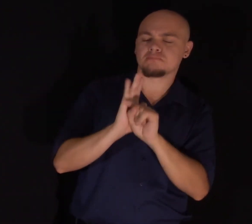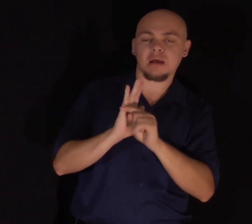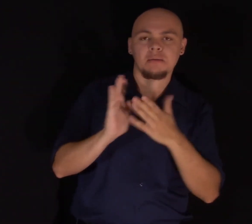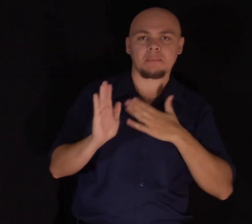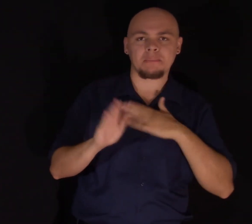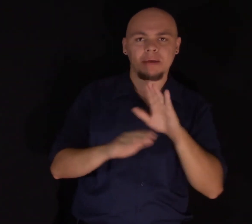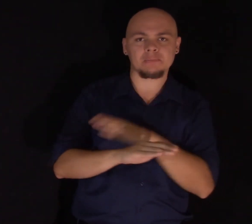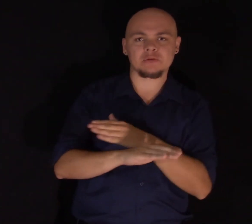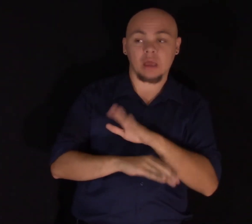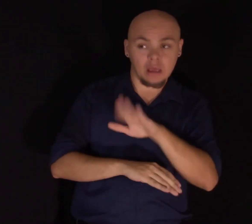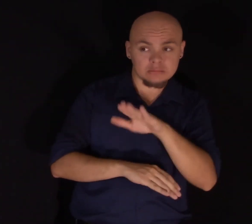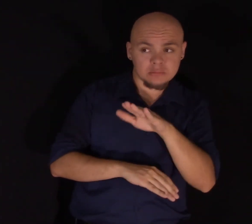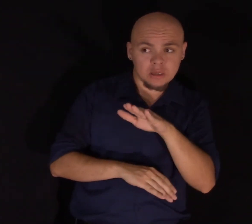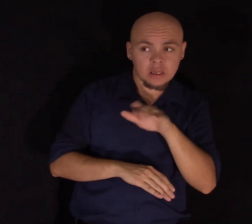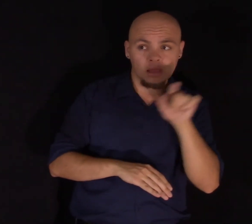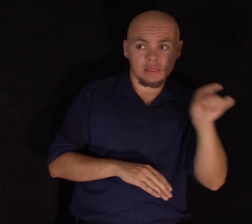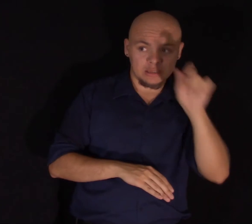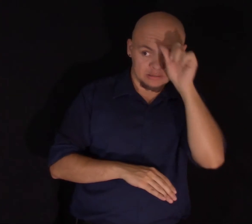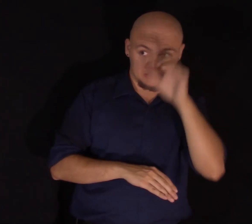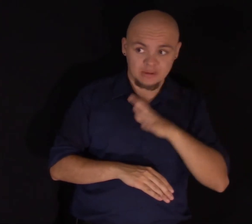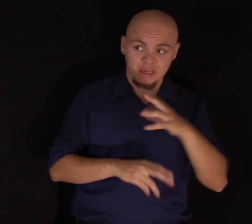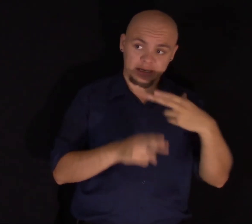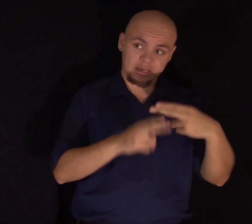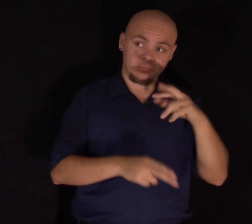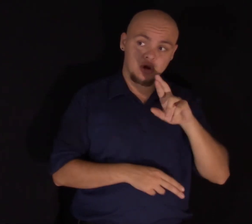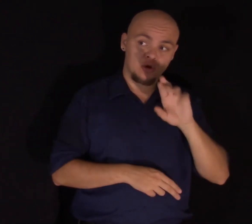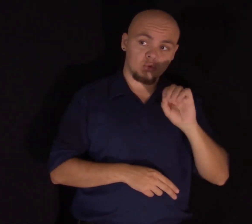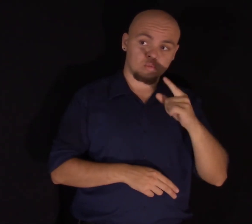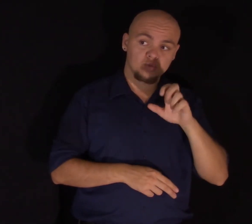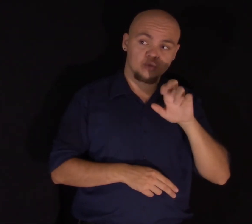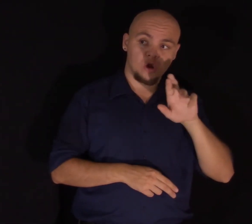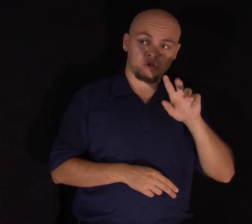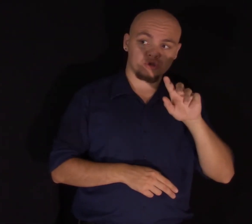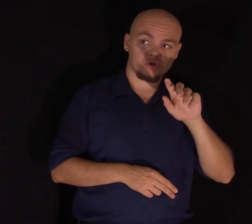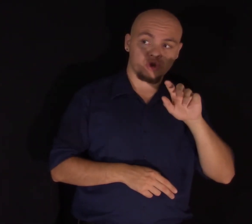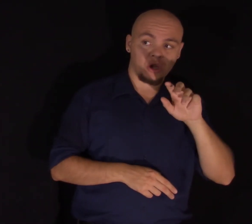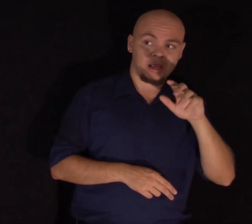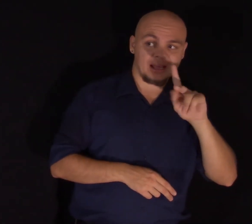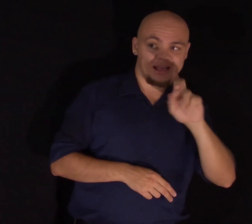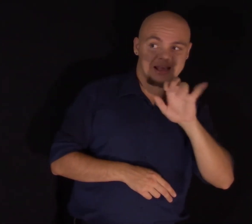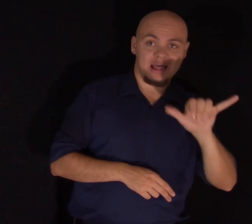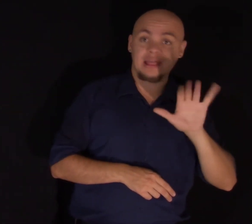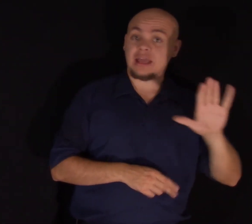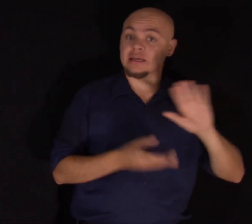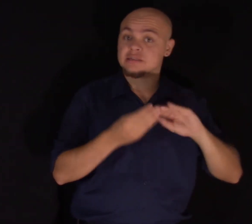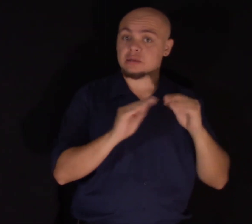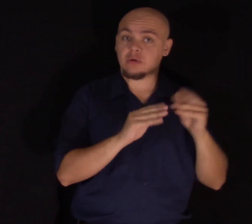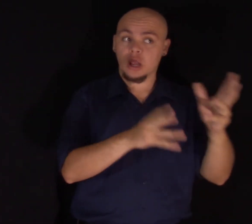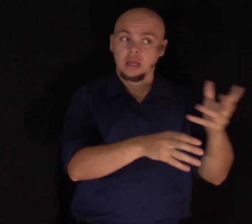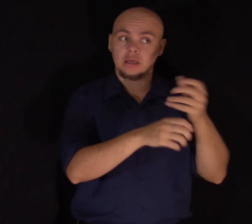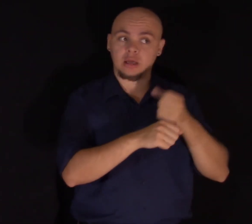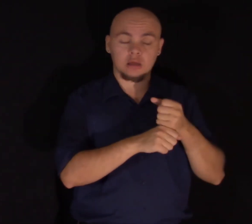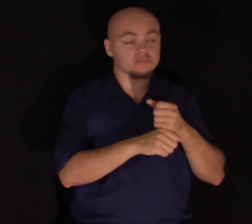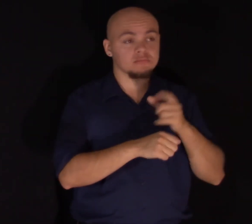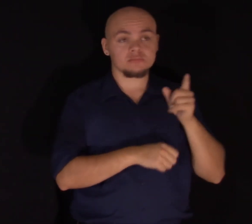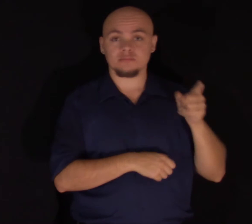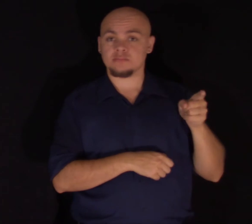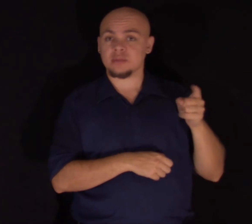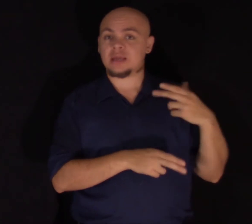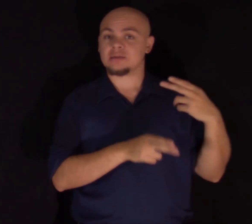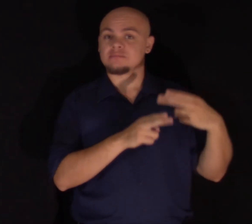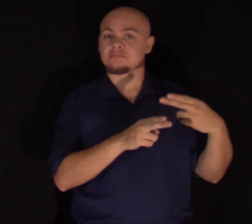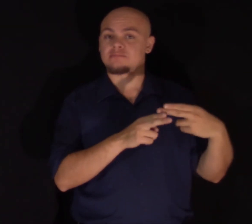listen, I want you to get a hold of this guy. His name is Roger Kelly. I acquired Mr. Kelly's phone number. Mr. Kelly is what's